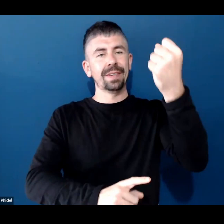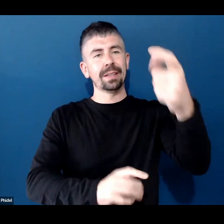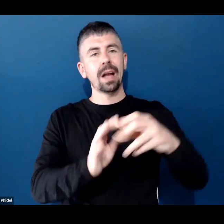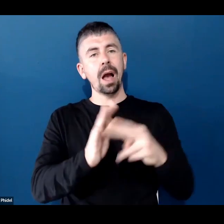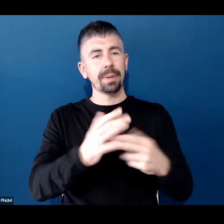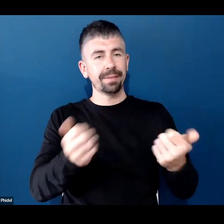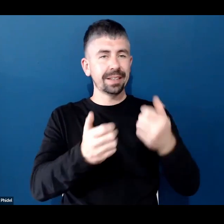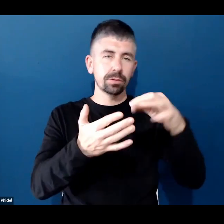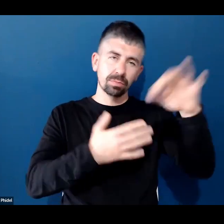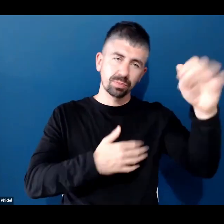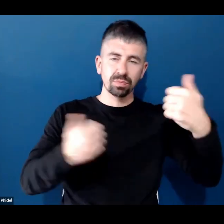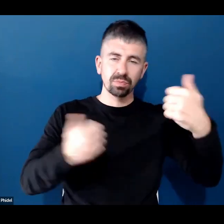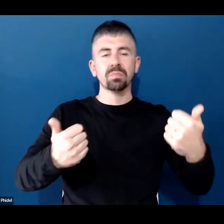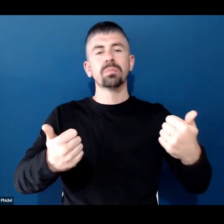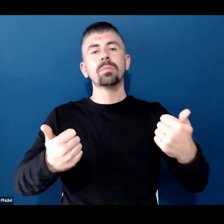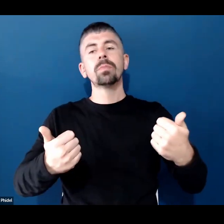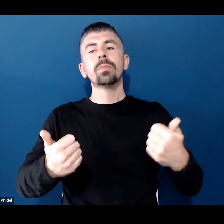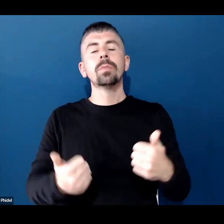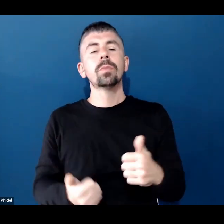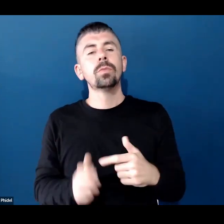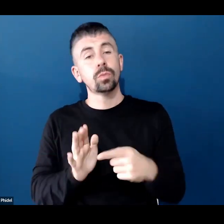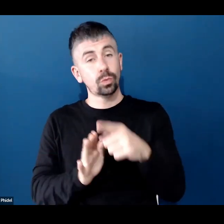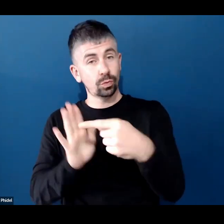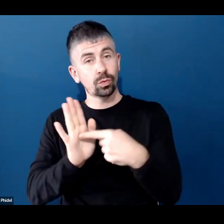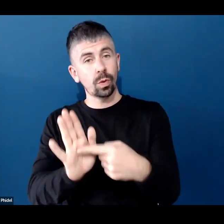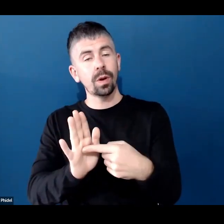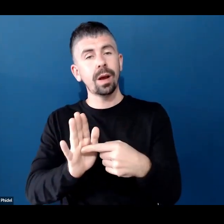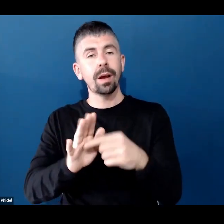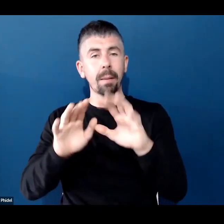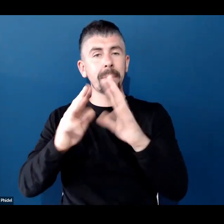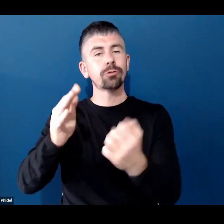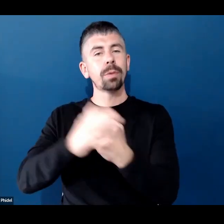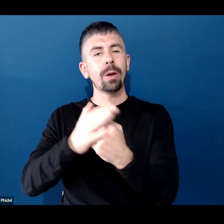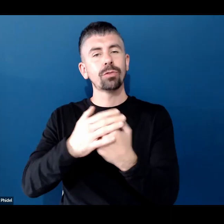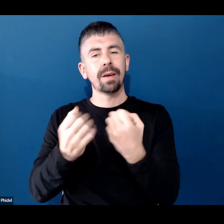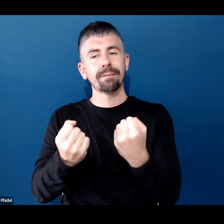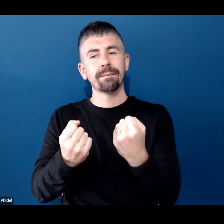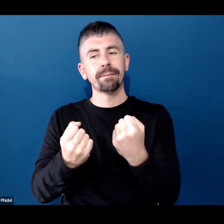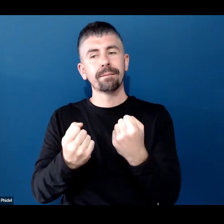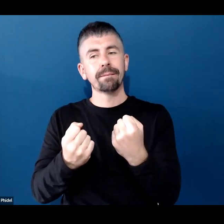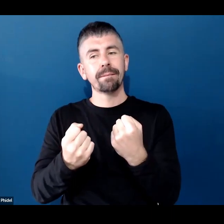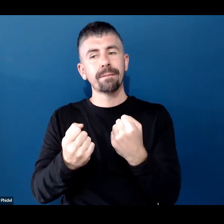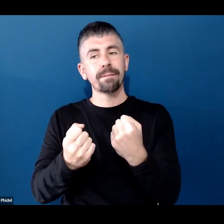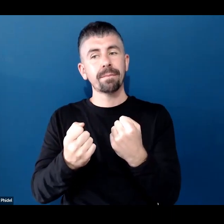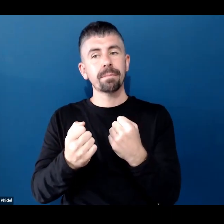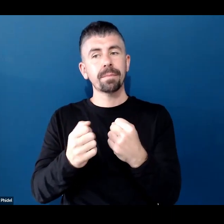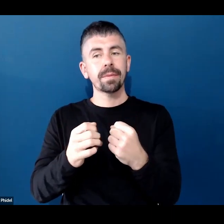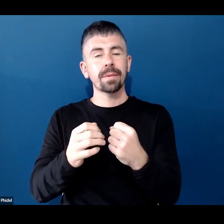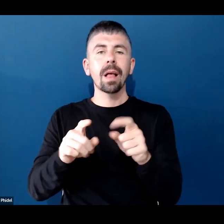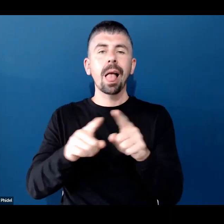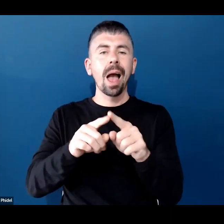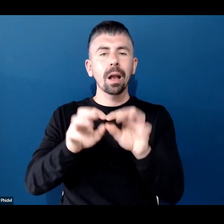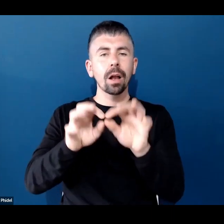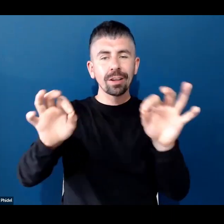and order of magnitude. You showed it very well. Planetary boundaries, they are boundaries. They're thresholds.